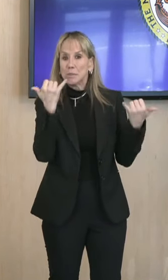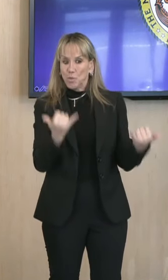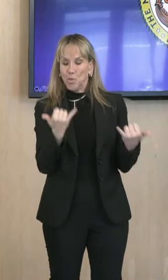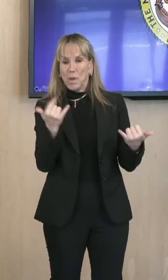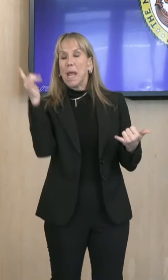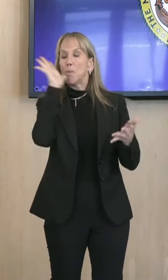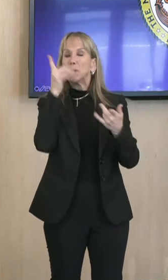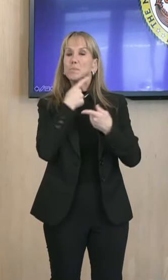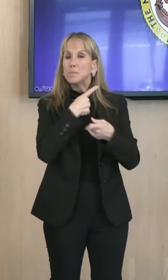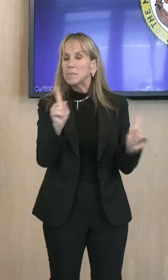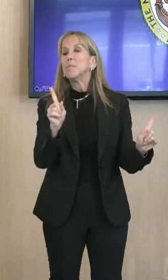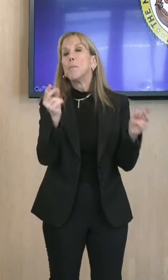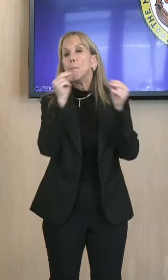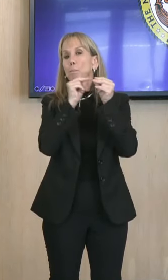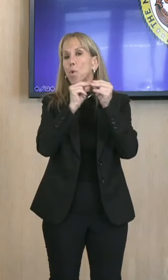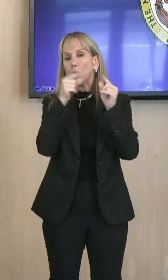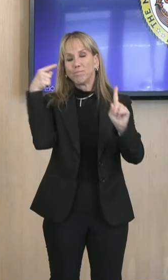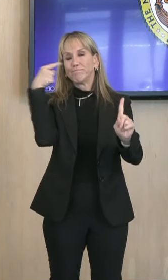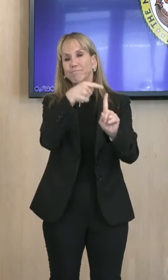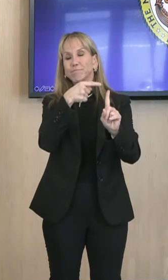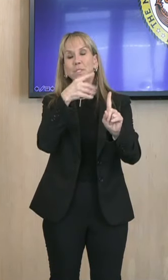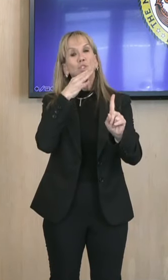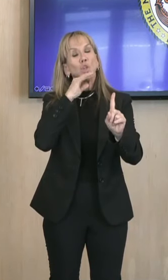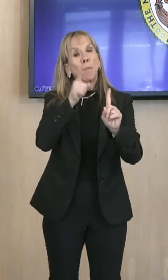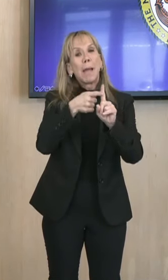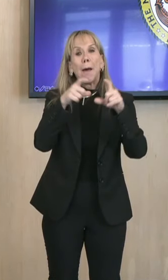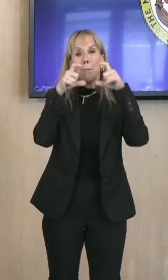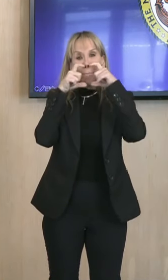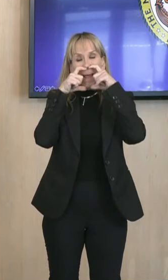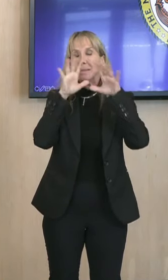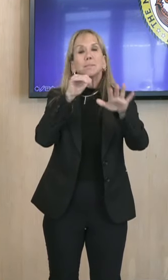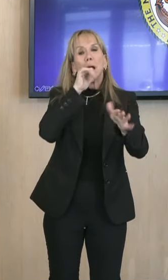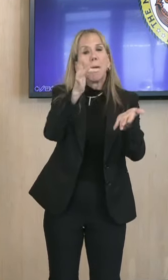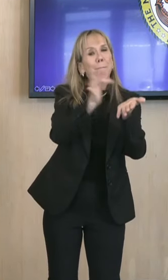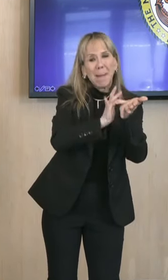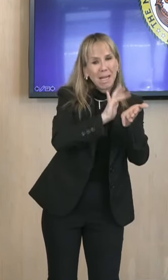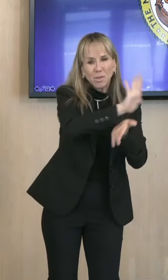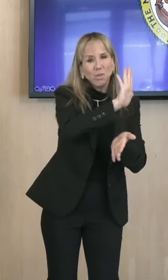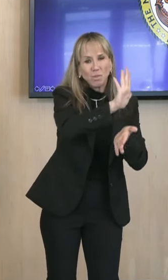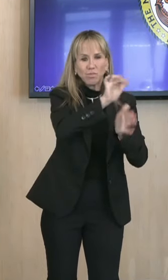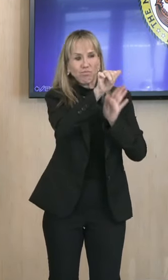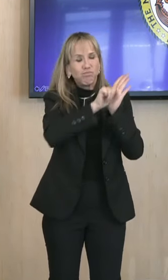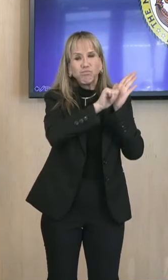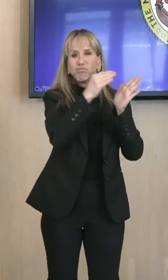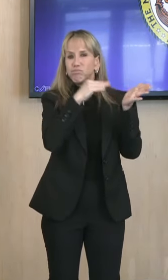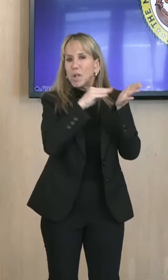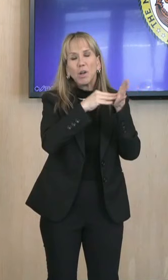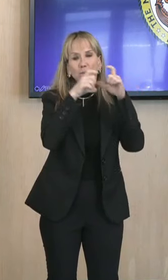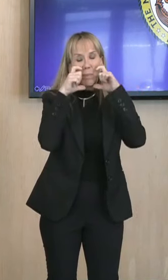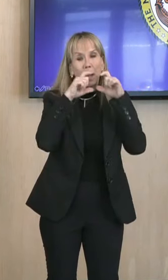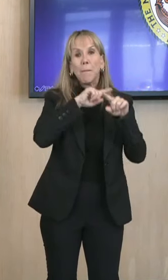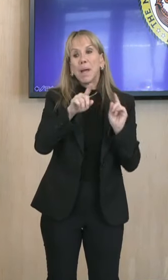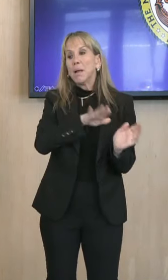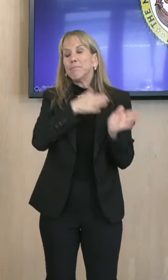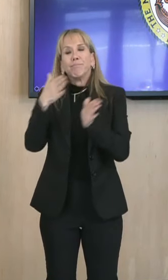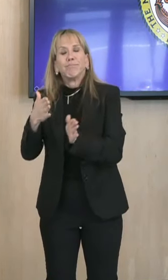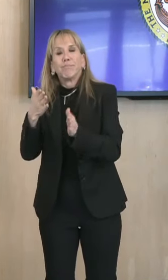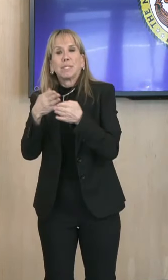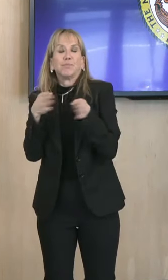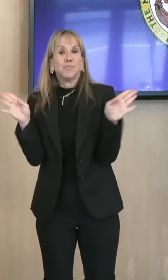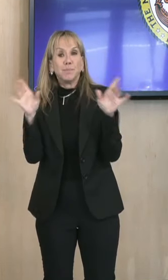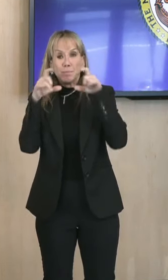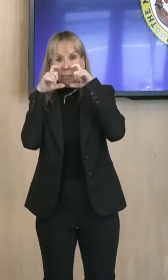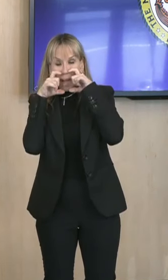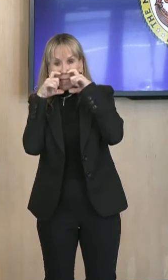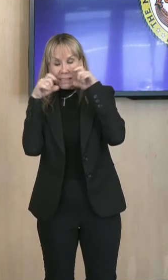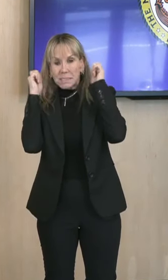today around the utilization of masks, not medical masks, but the utilization of masks for individuals not exhibiting symptoms